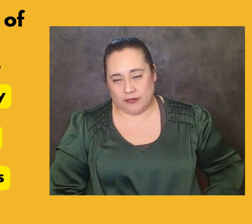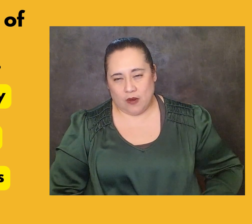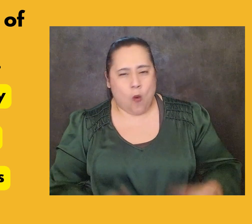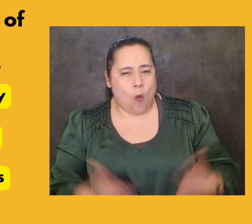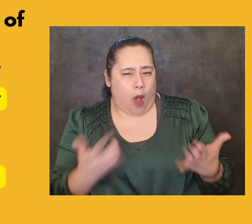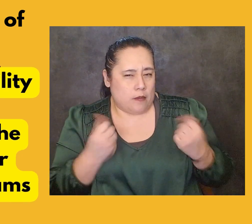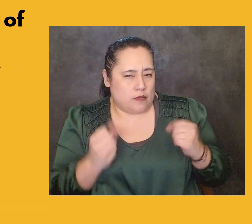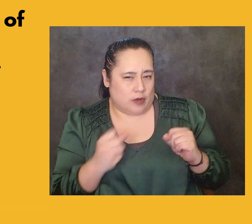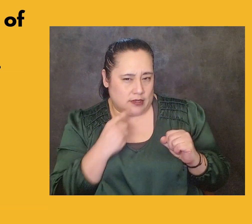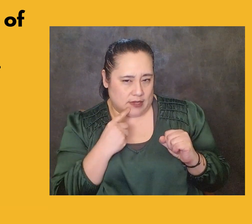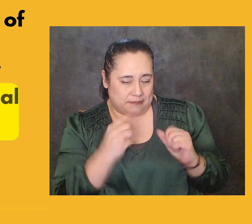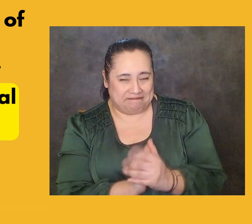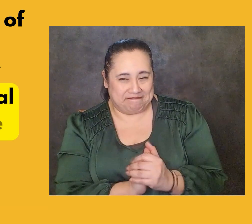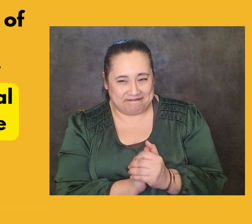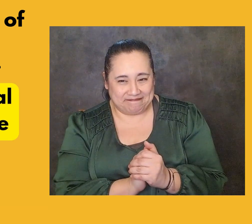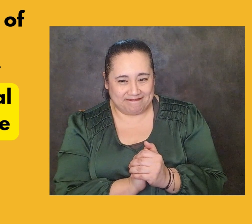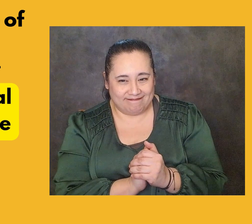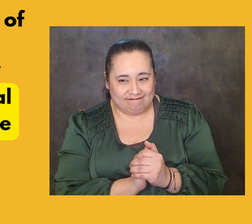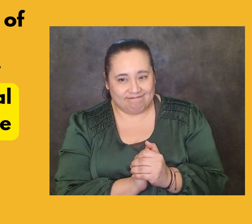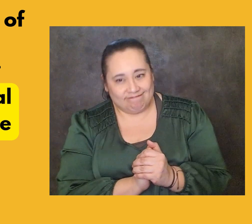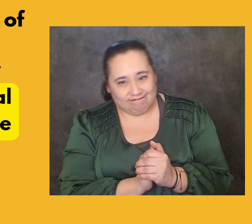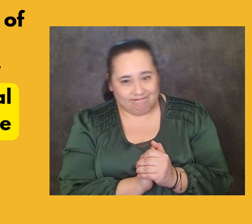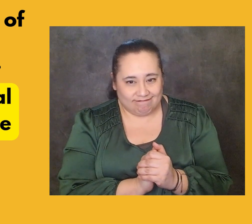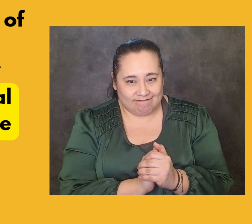Okay, so what am I trying to say?